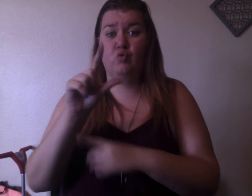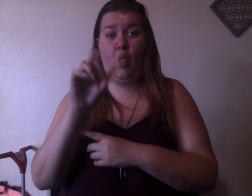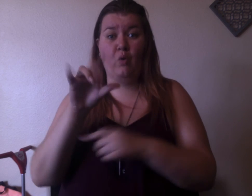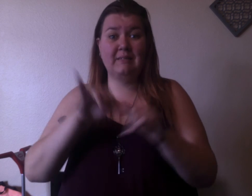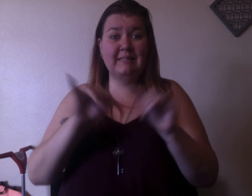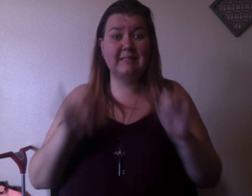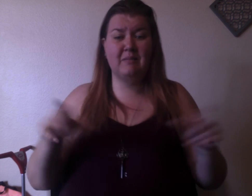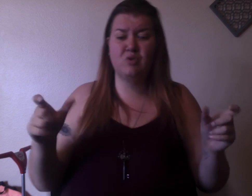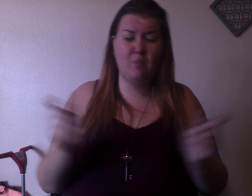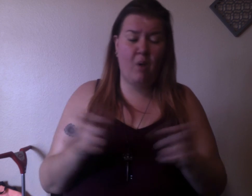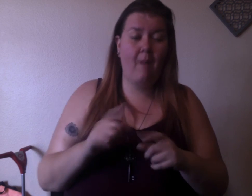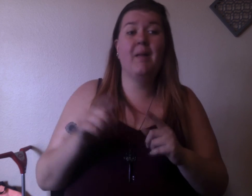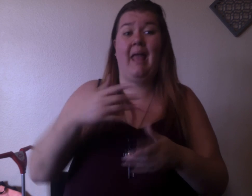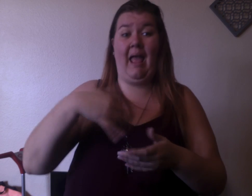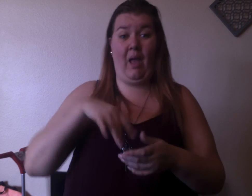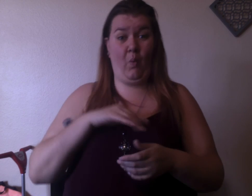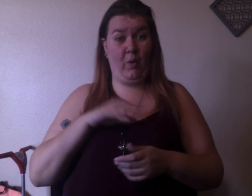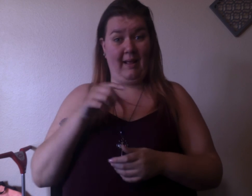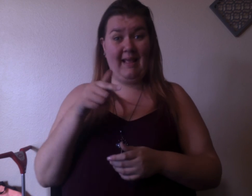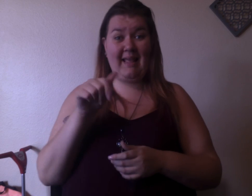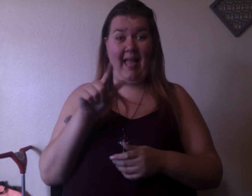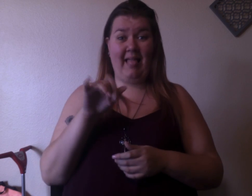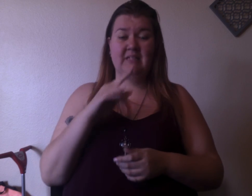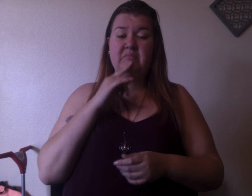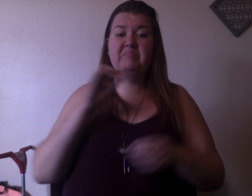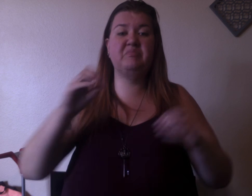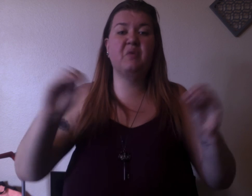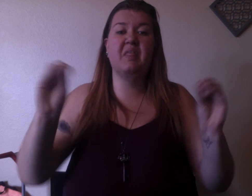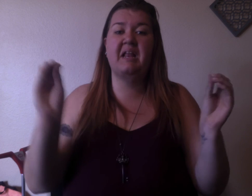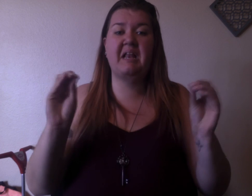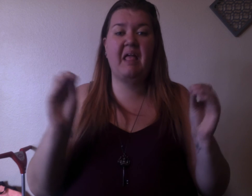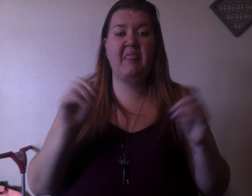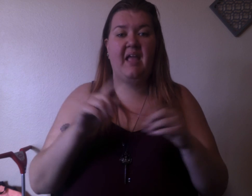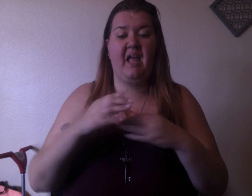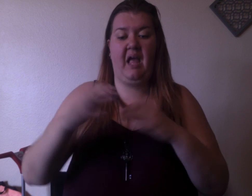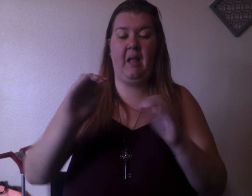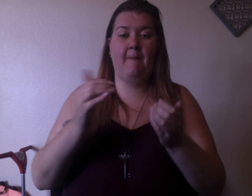but our galaxy is really nothing compared to the vastness of the universe.